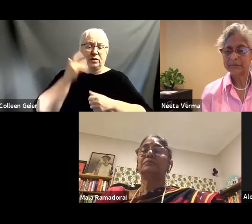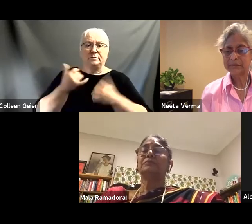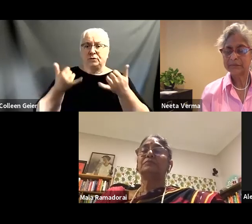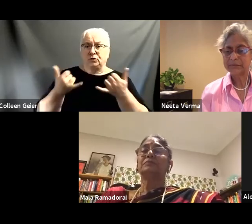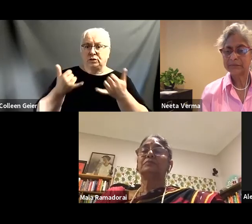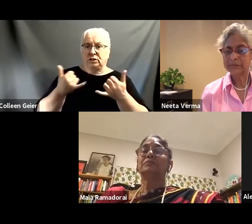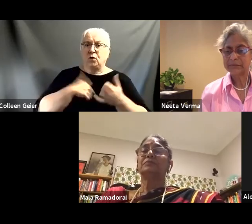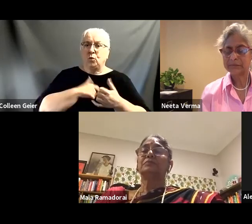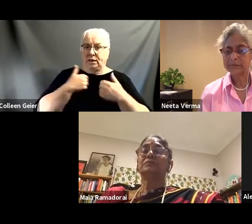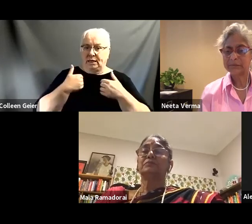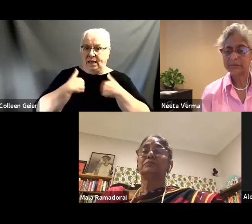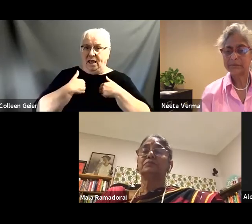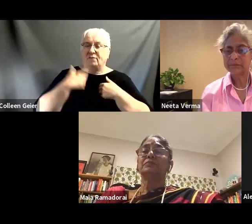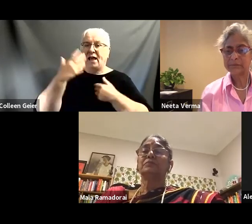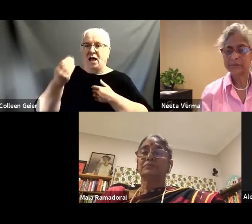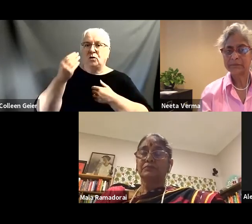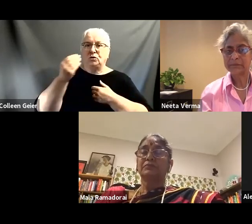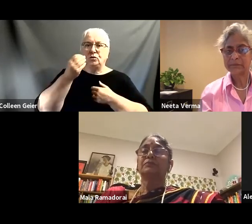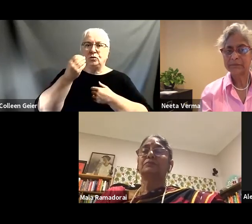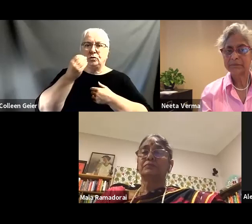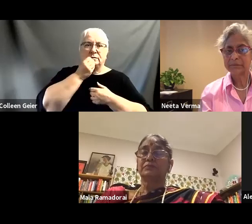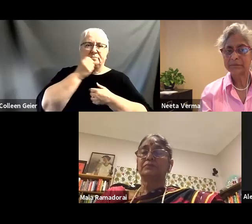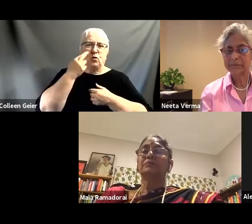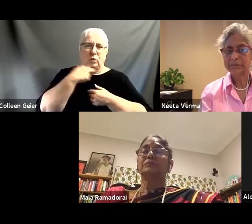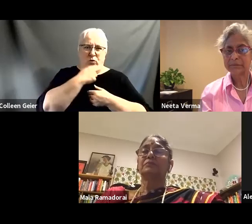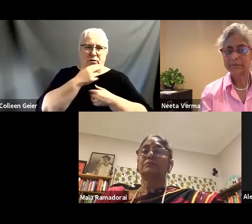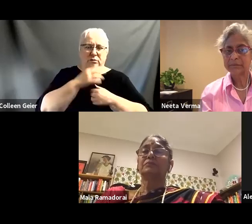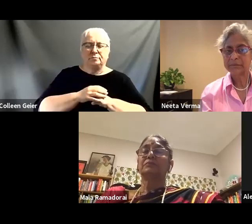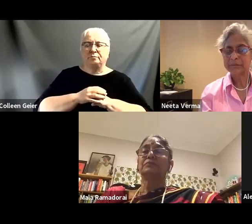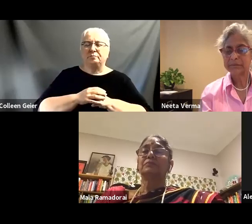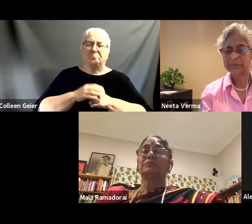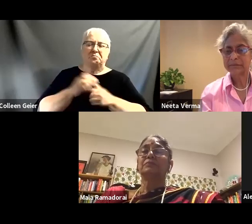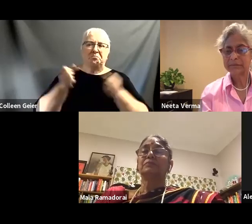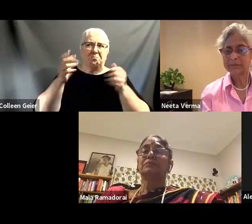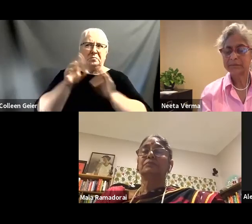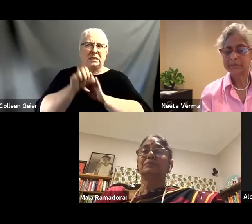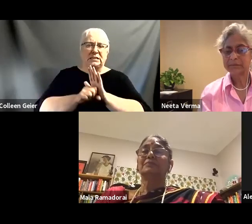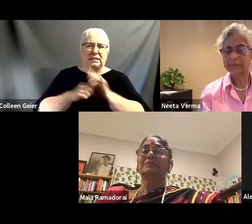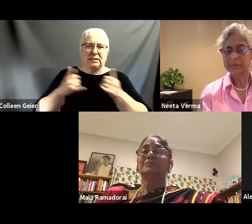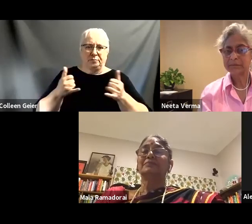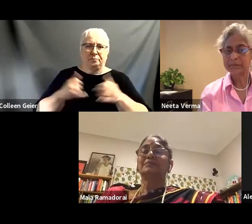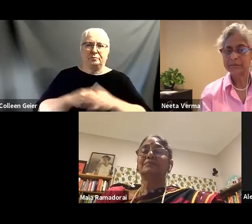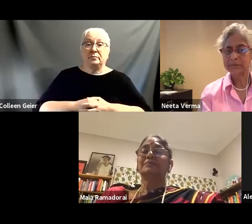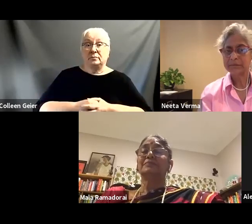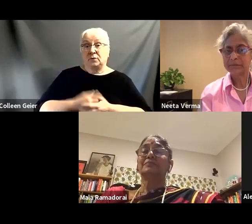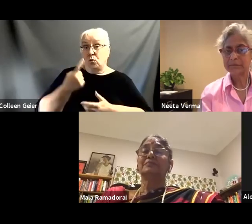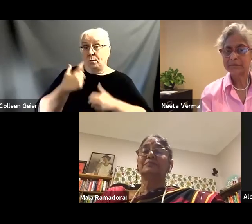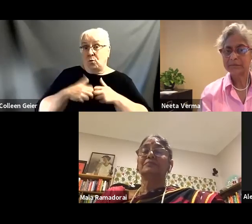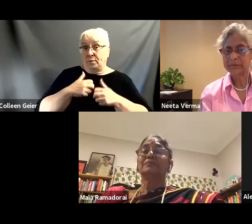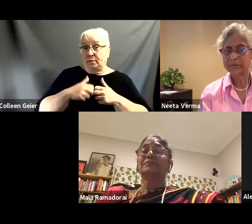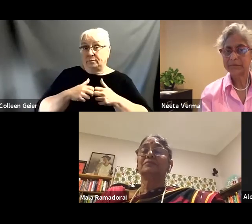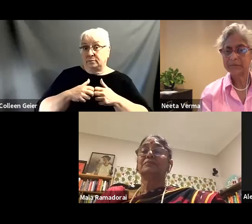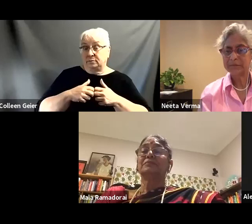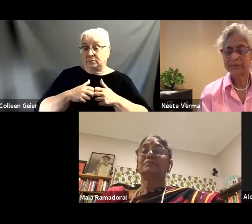have outdoor dining. And I know that's the case in many other states. But one challenge with that is that makes